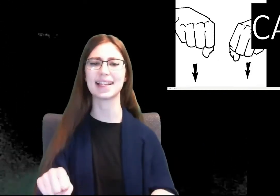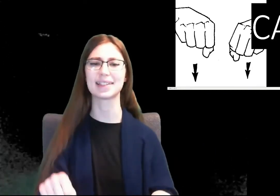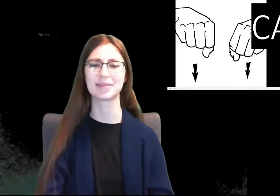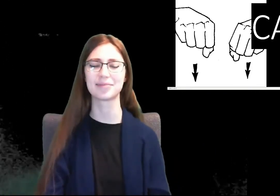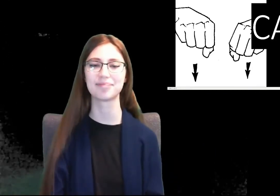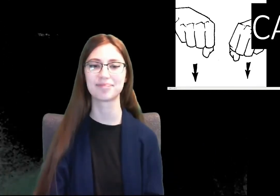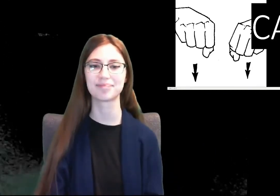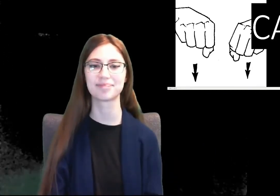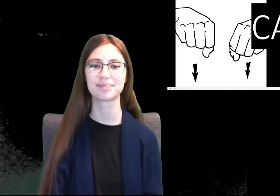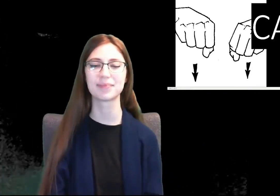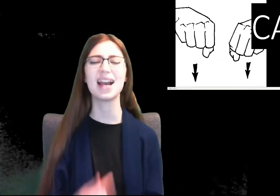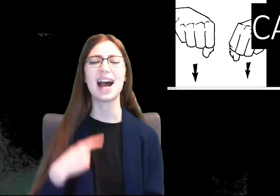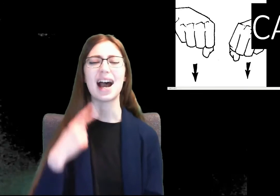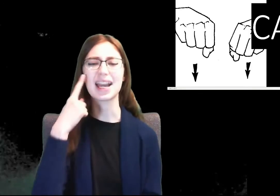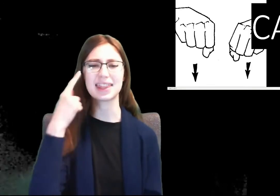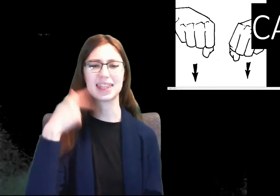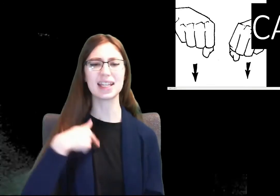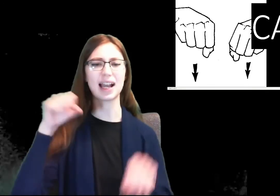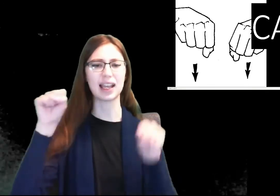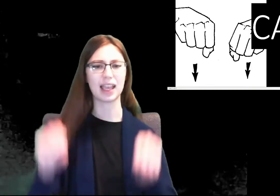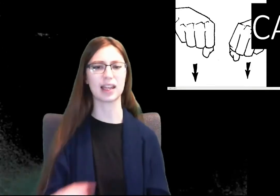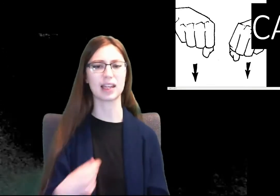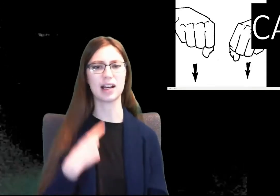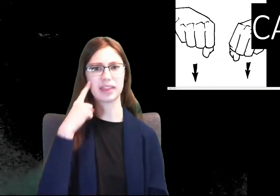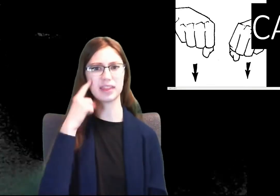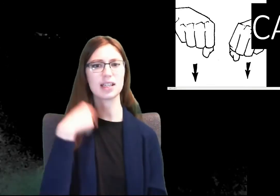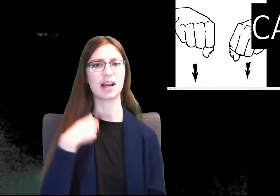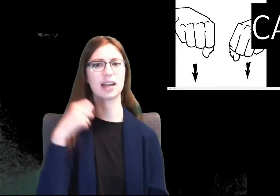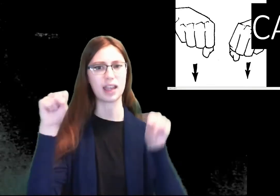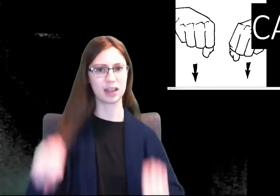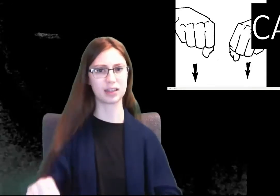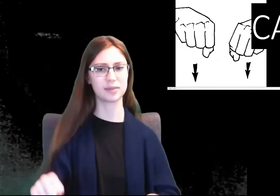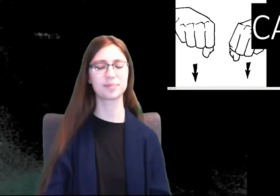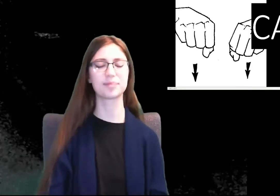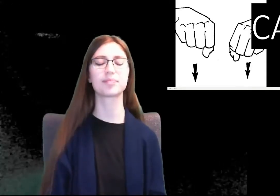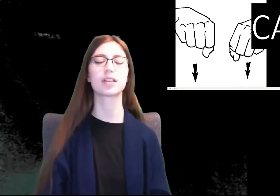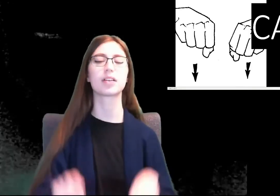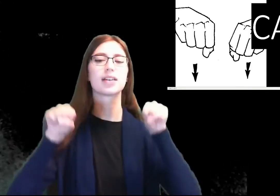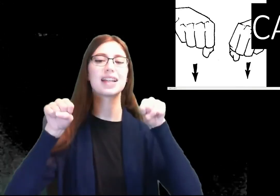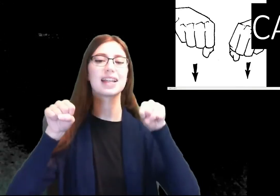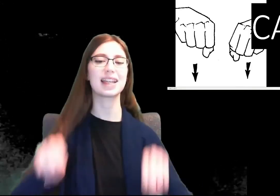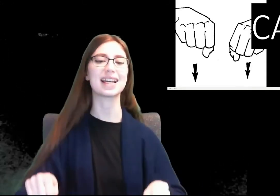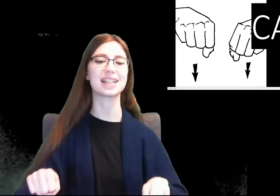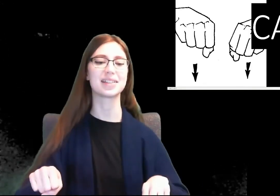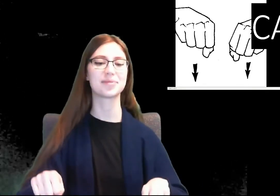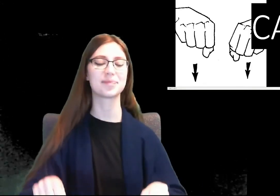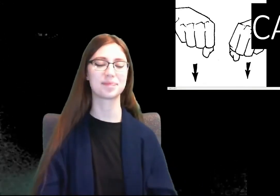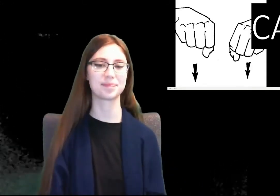Can. I think I can. I think I can. Can.